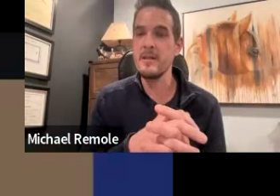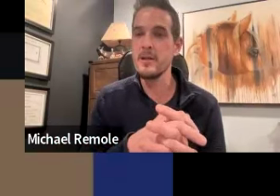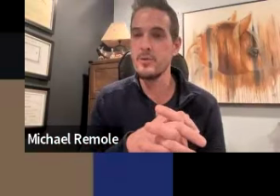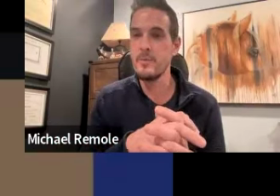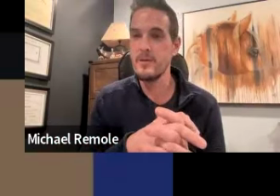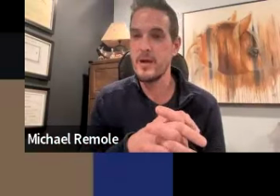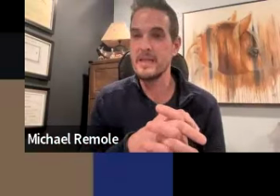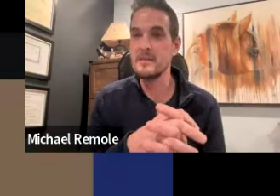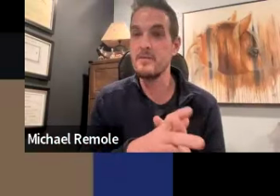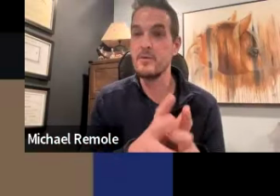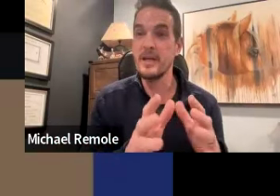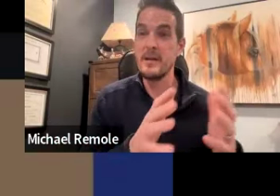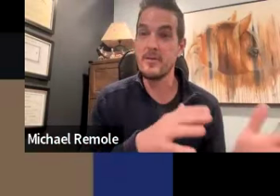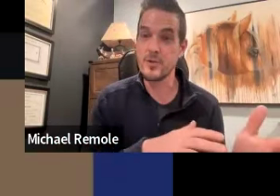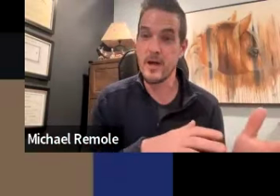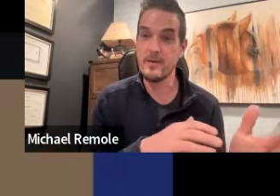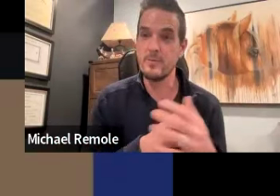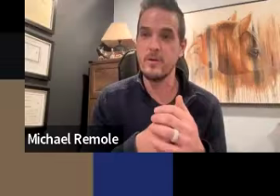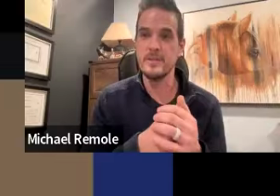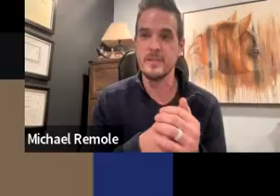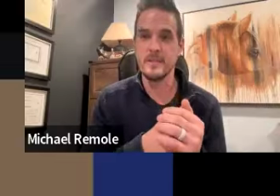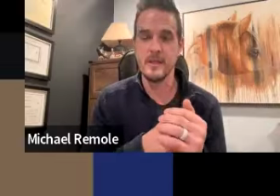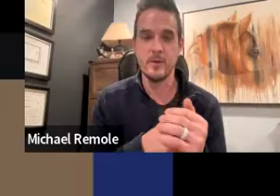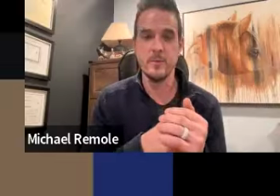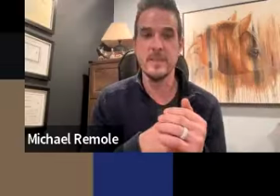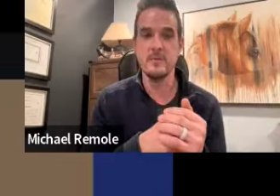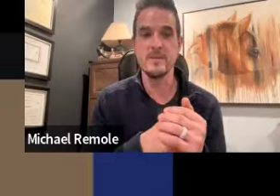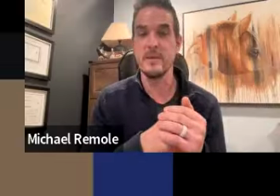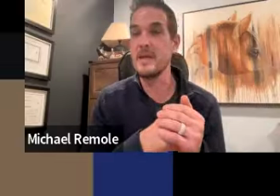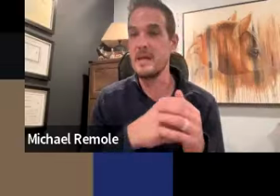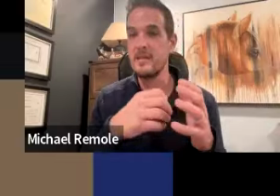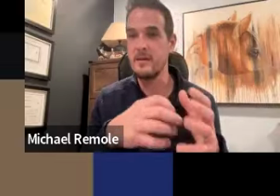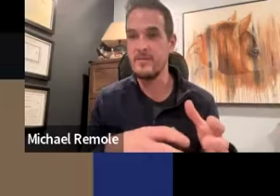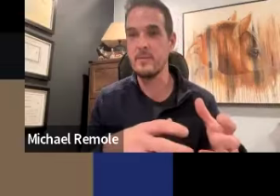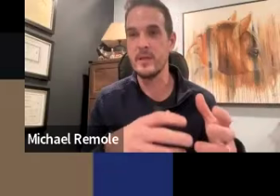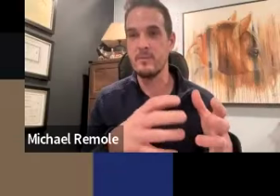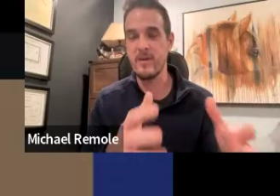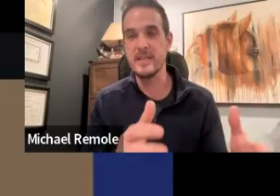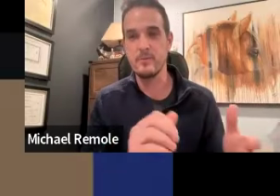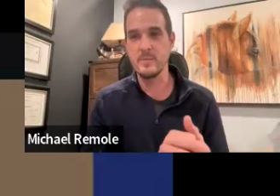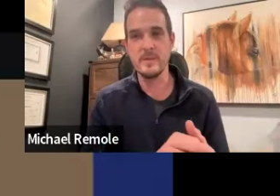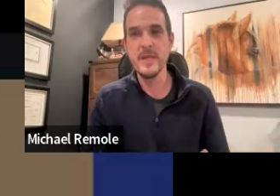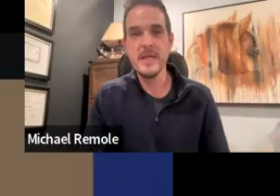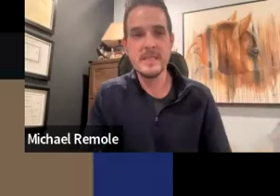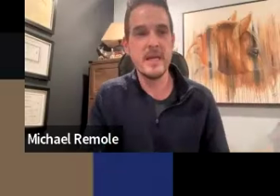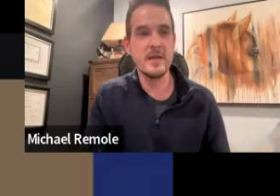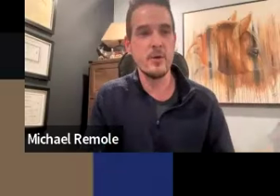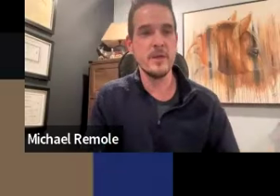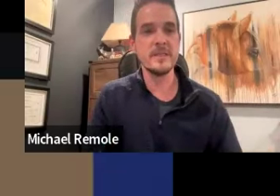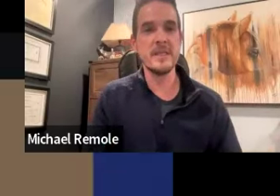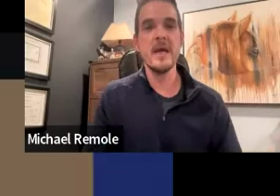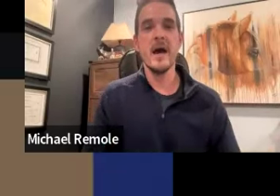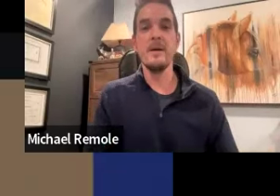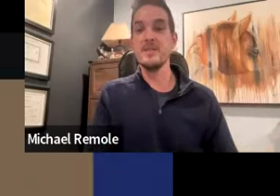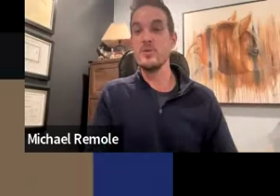And the biological mother had delivered another child while this kiddo was in respite, and the family providing the respite did not